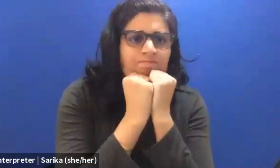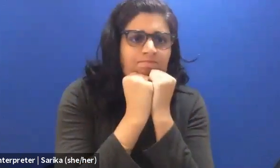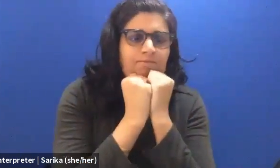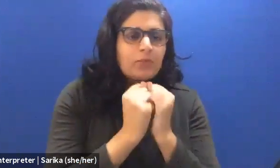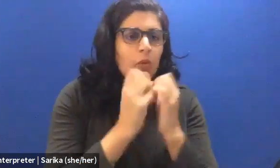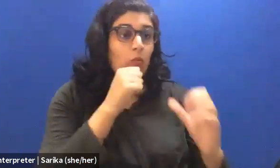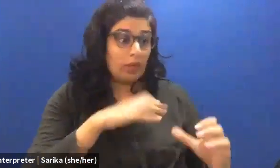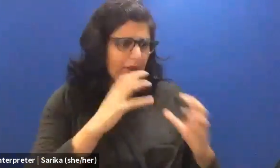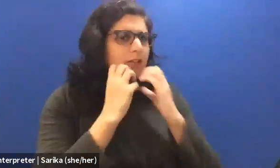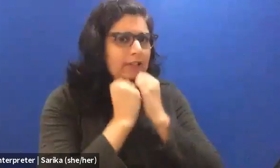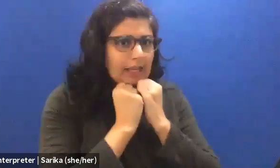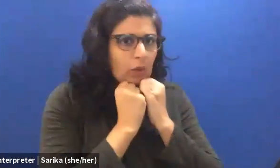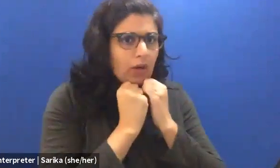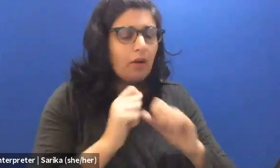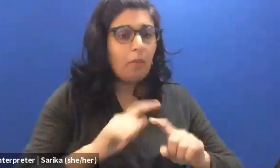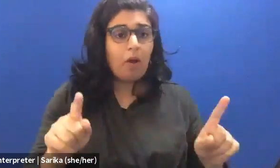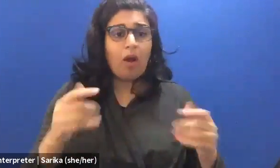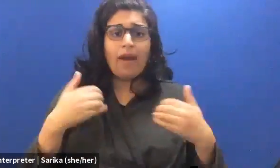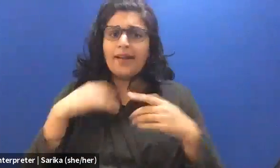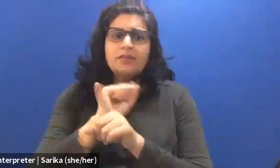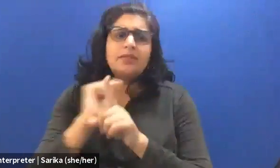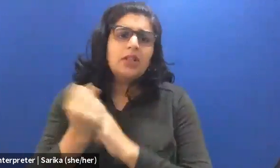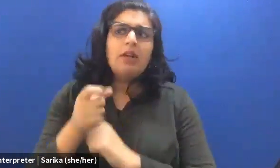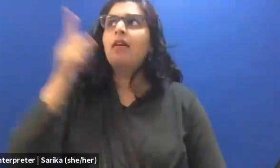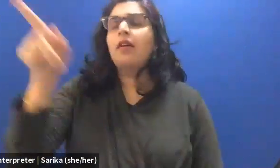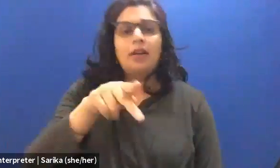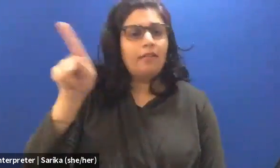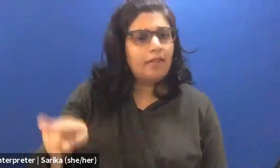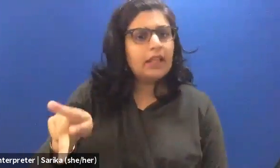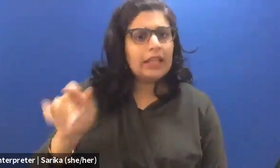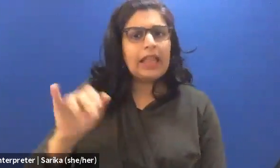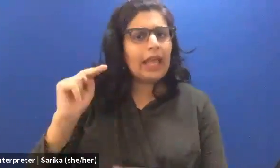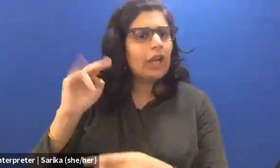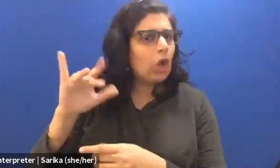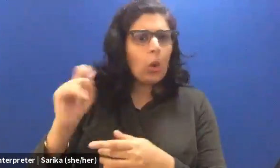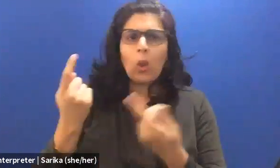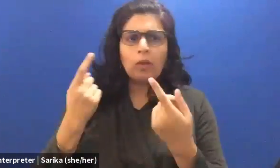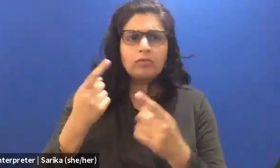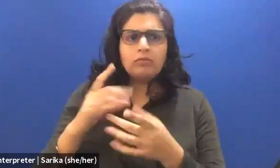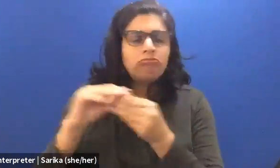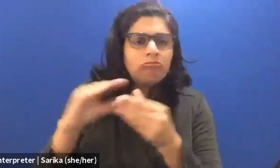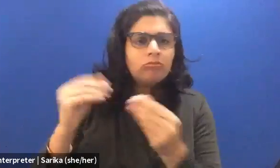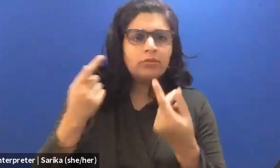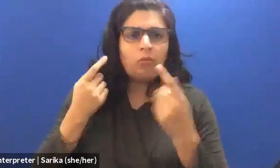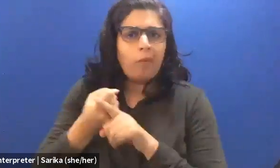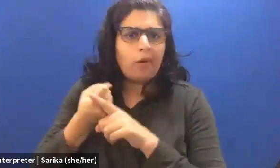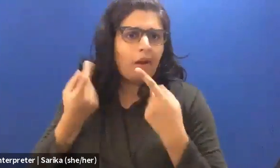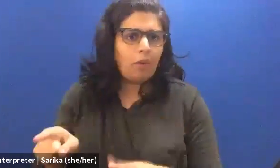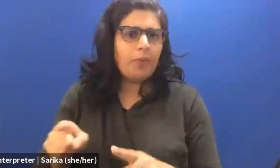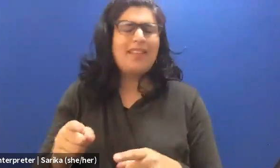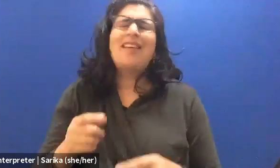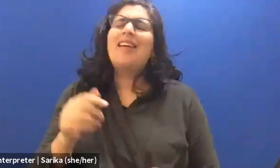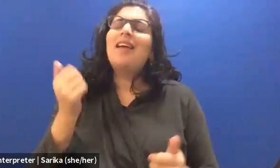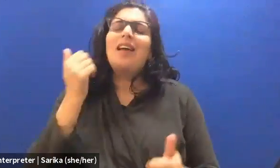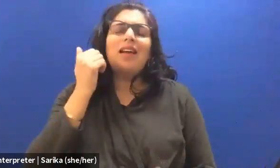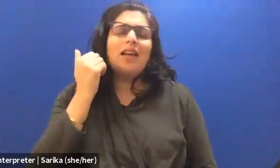we have situations in Philly, like Nicole shared. It happens every day in Indian country and